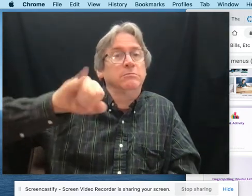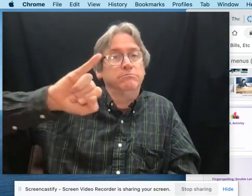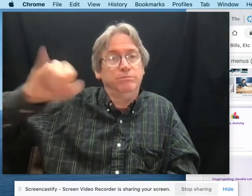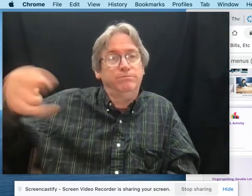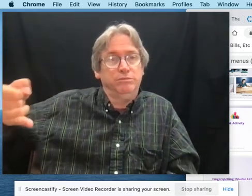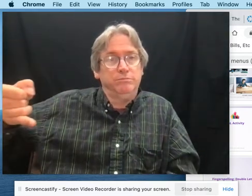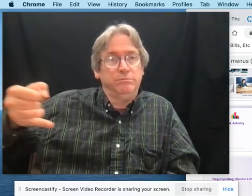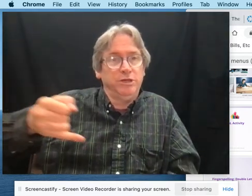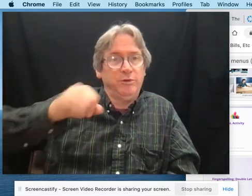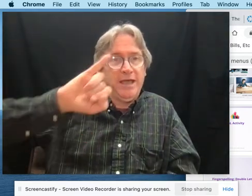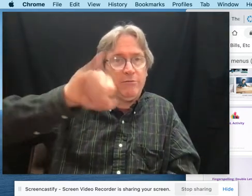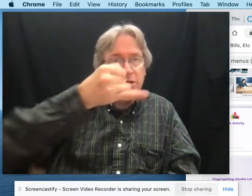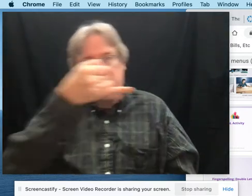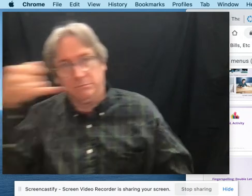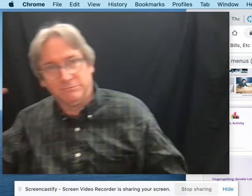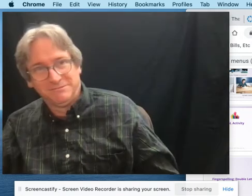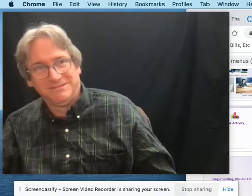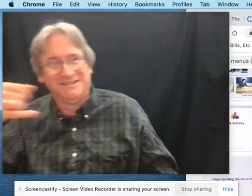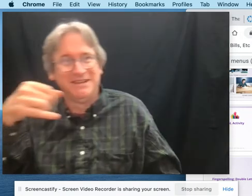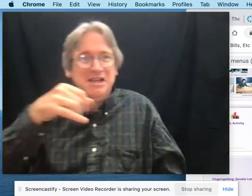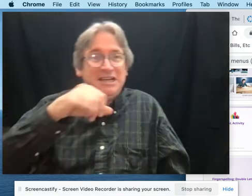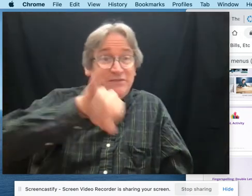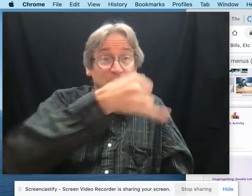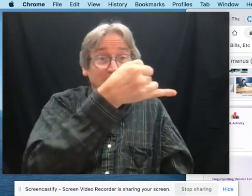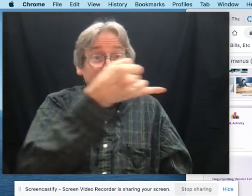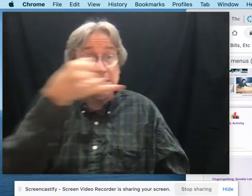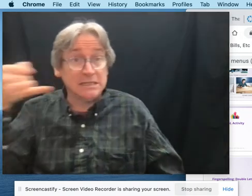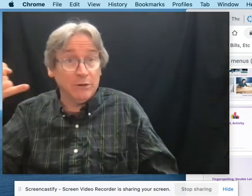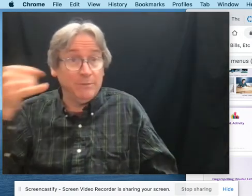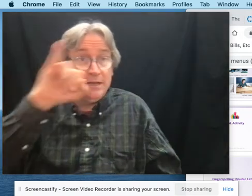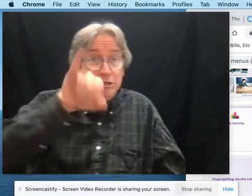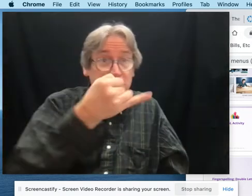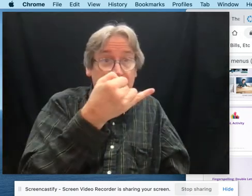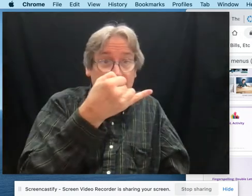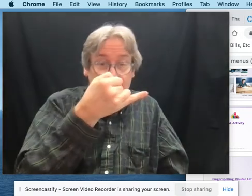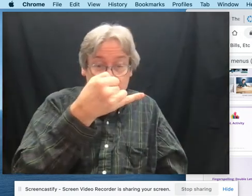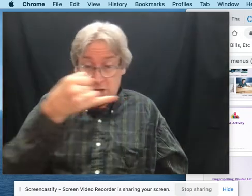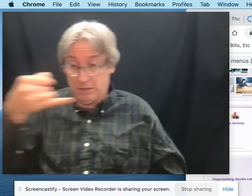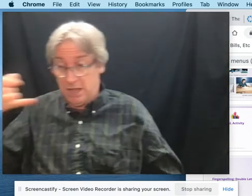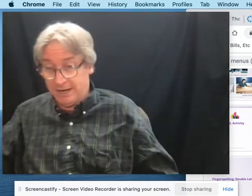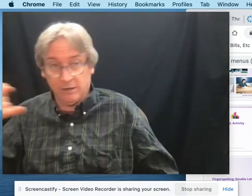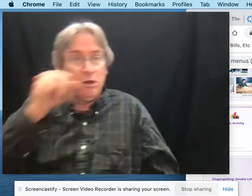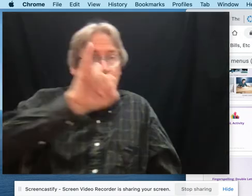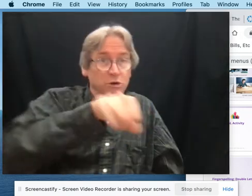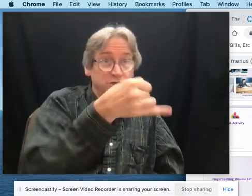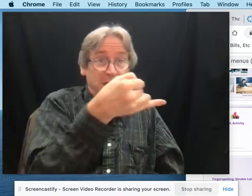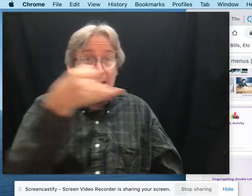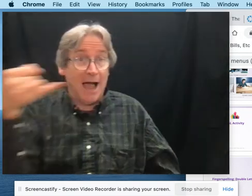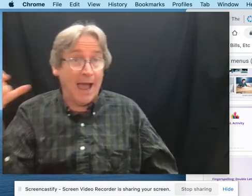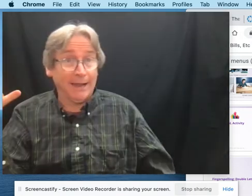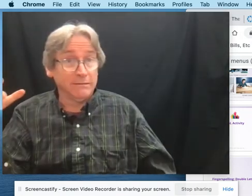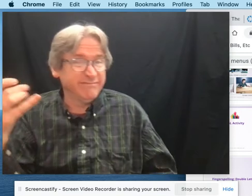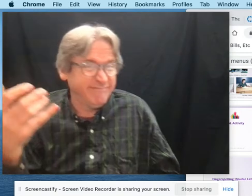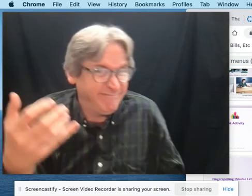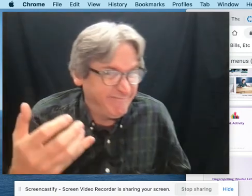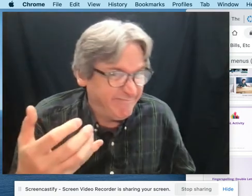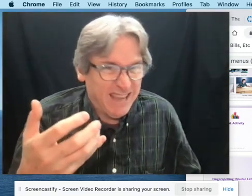letter. You can't really, because if you did this, it would be J either a line or